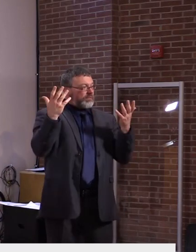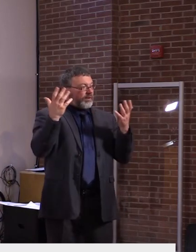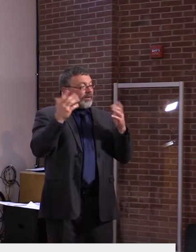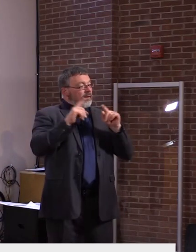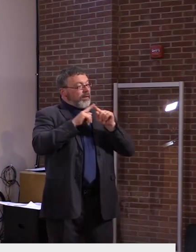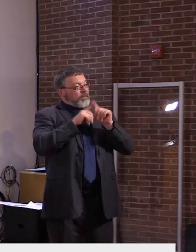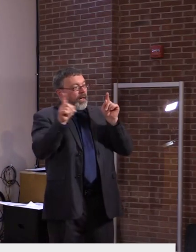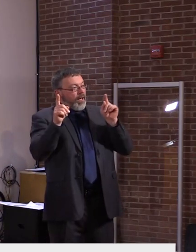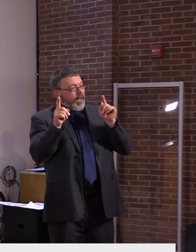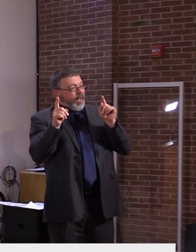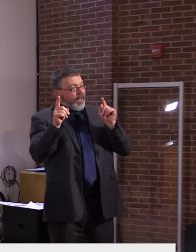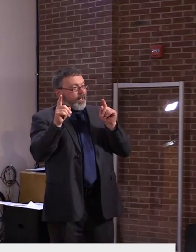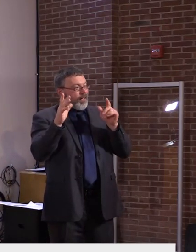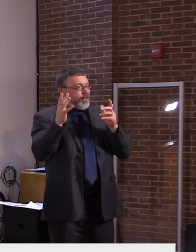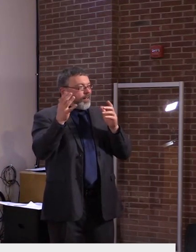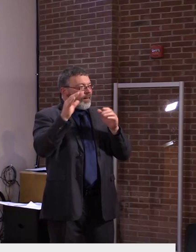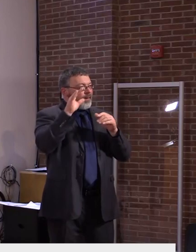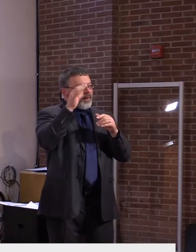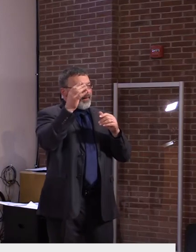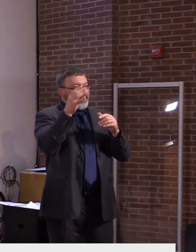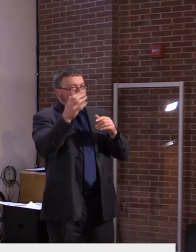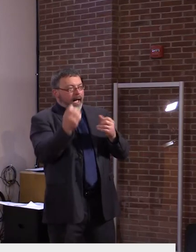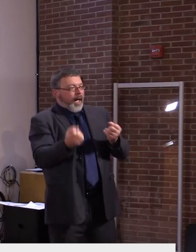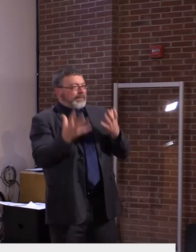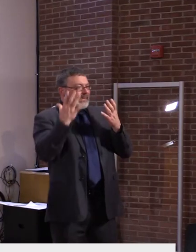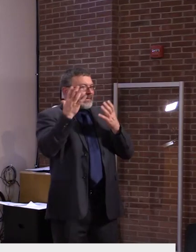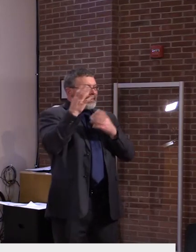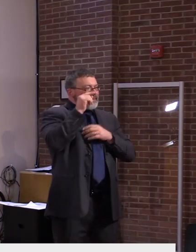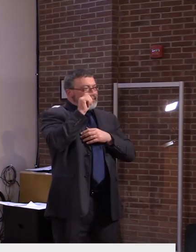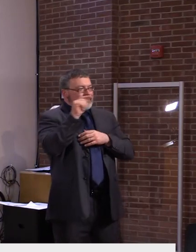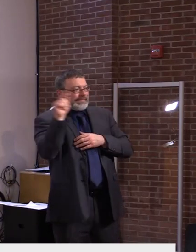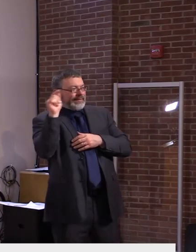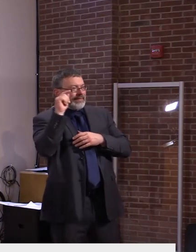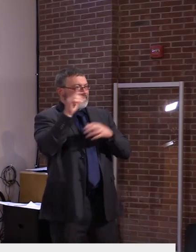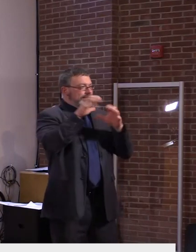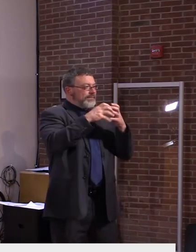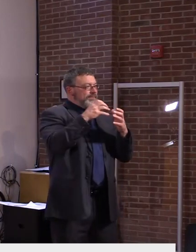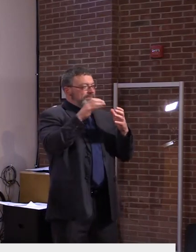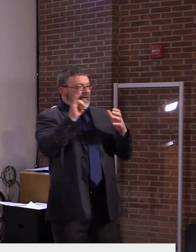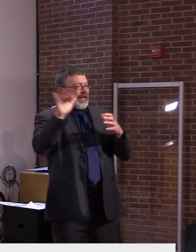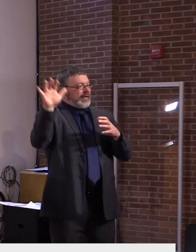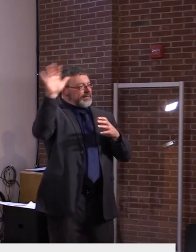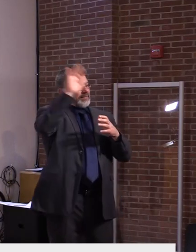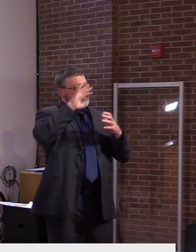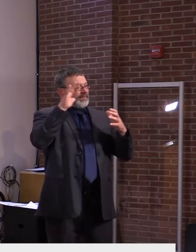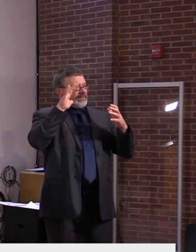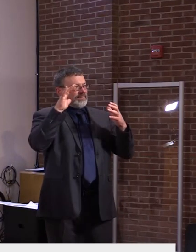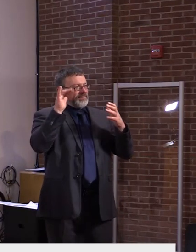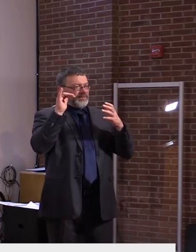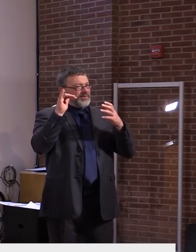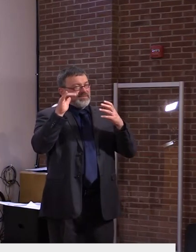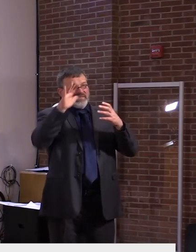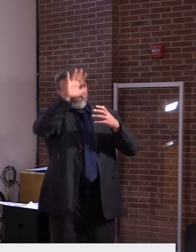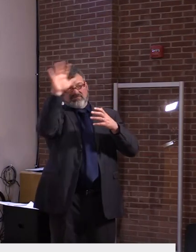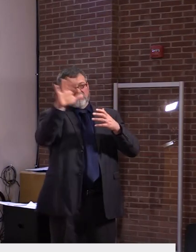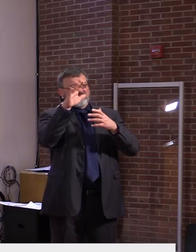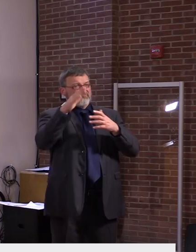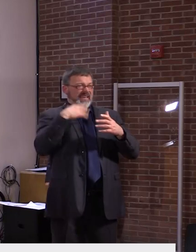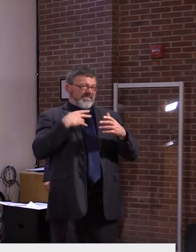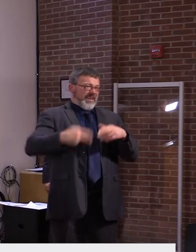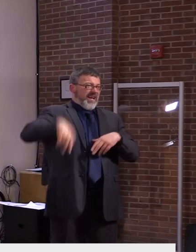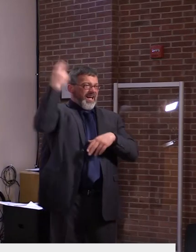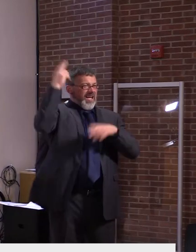of all of the cases that we've been seeing over these weeks in Orleans County. One thing that we do know from